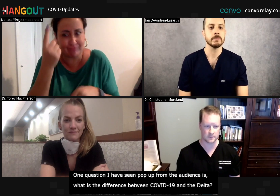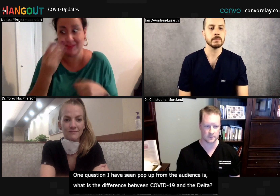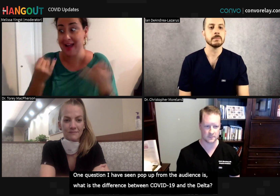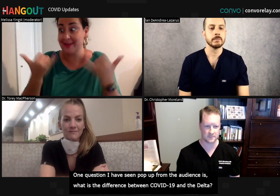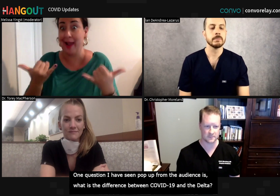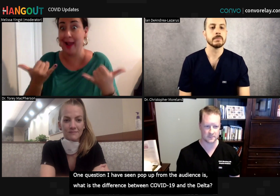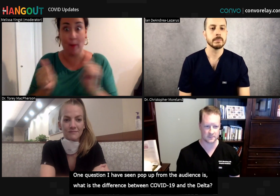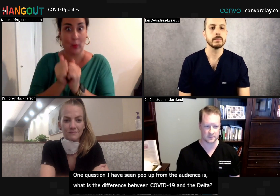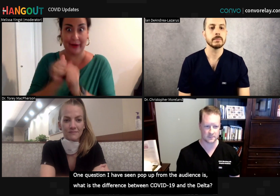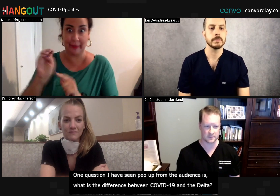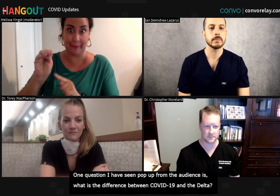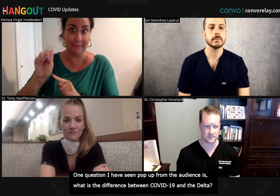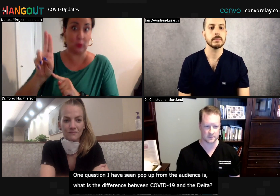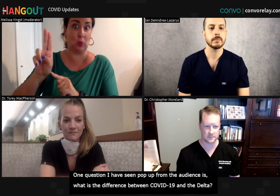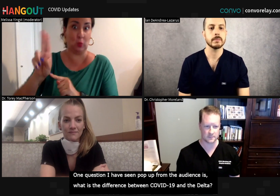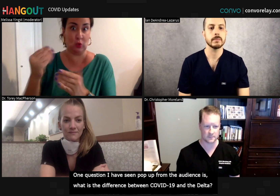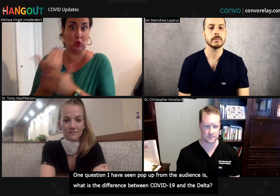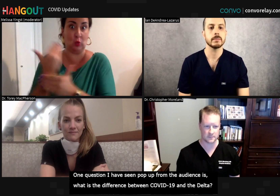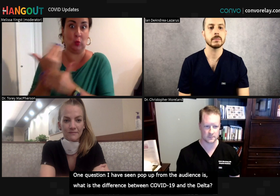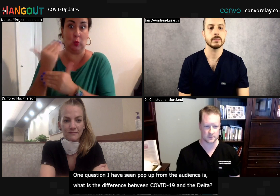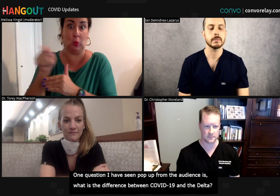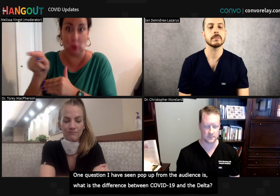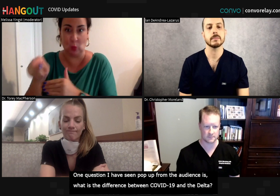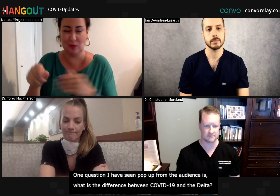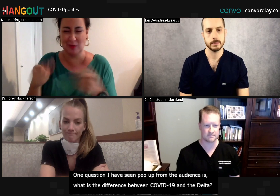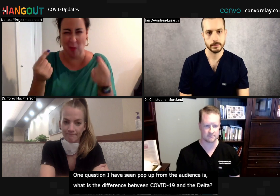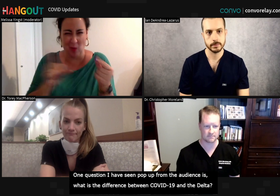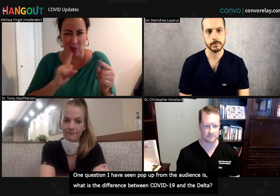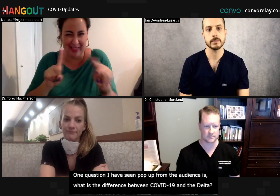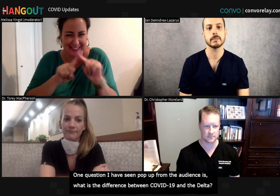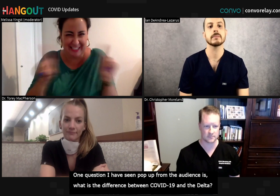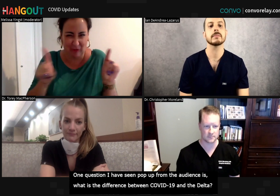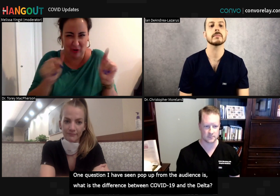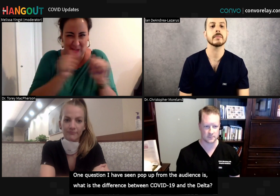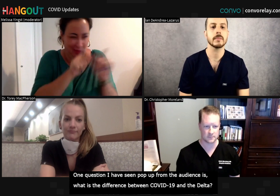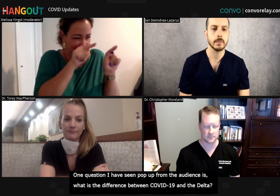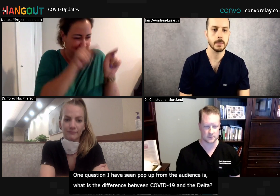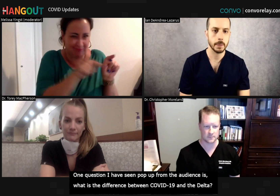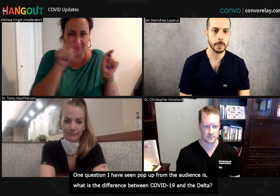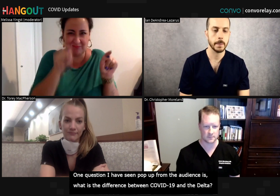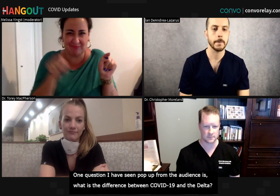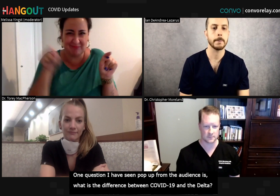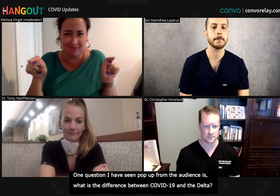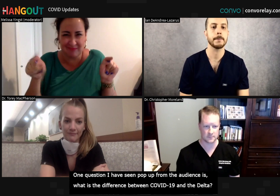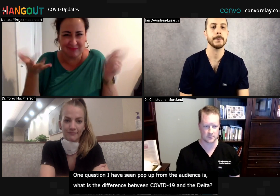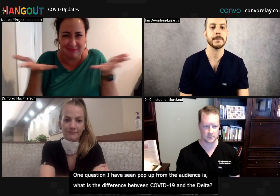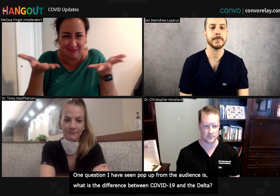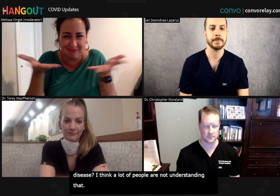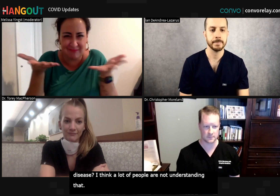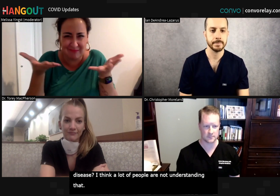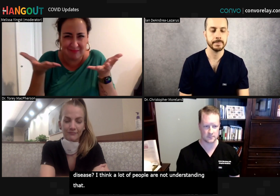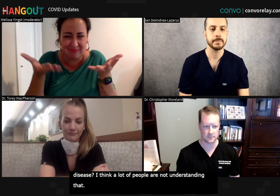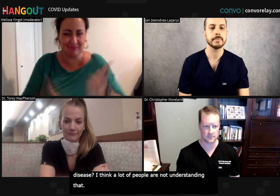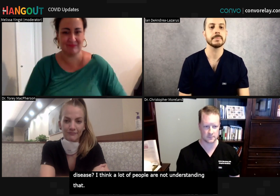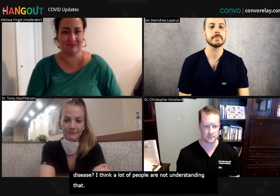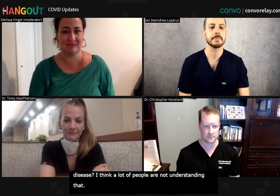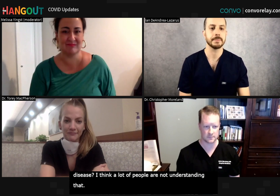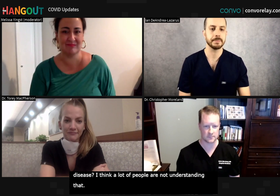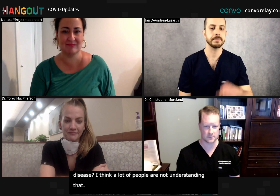disease? I think a lot of people aren't understanding that. And now with the Mu, I think a lot of people want to know, what is the